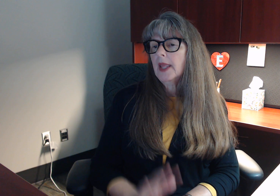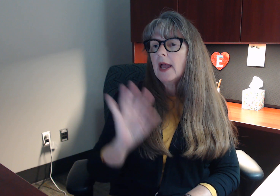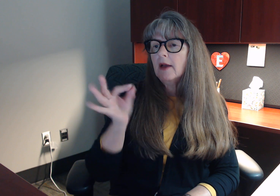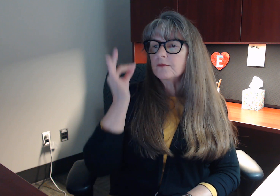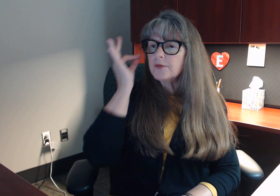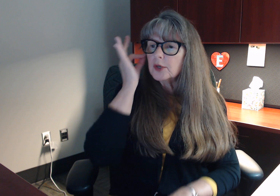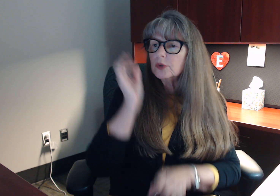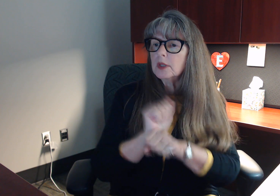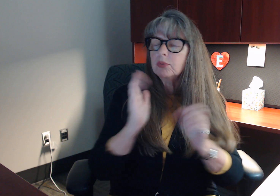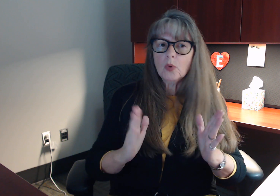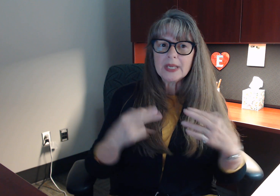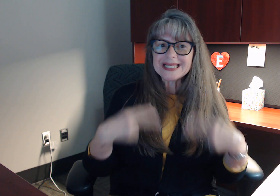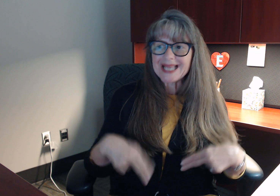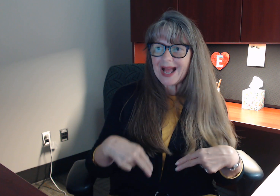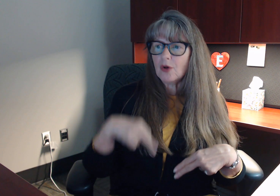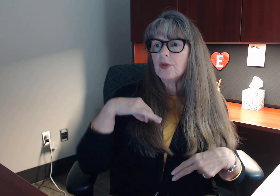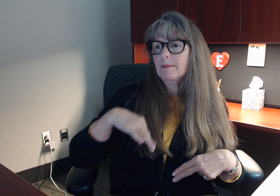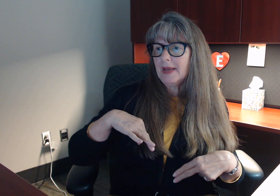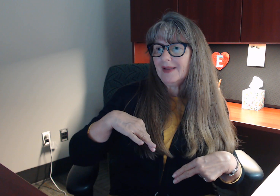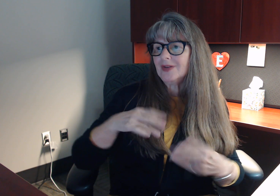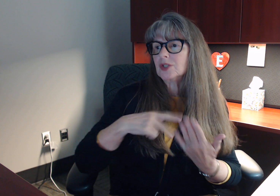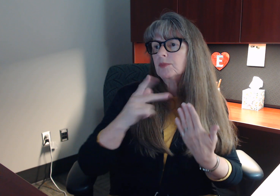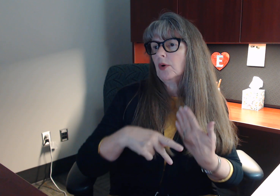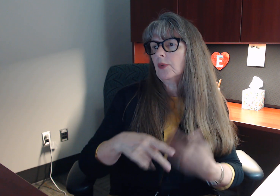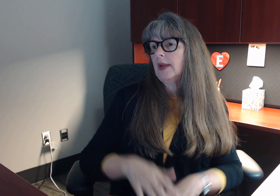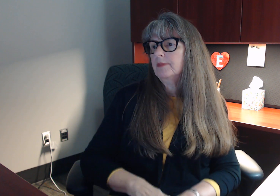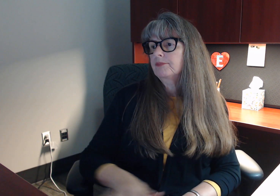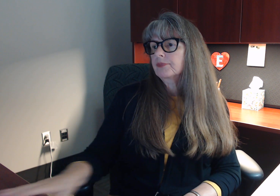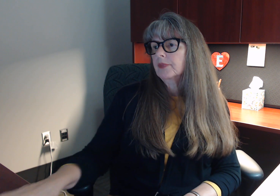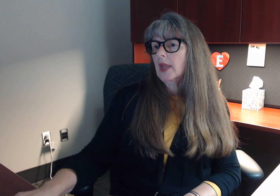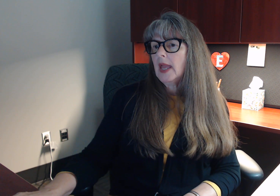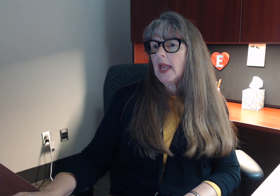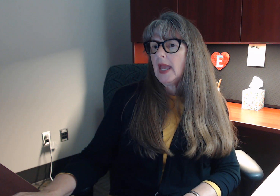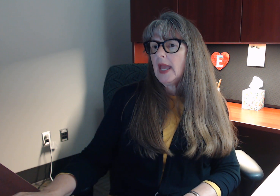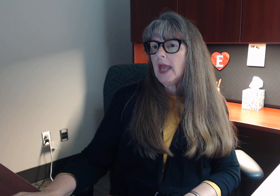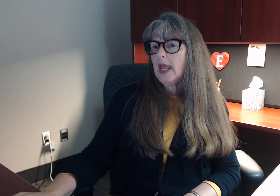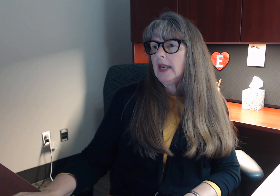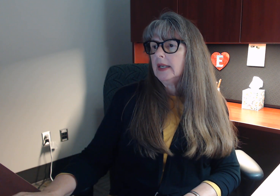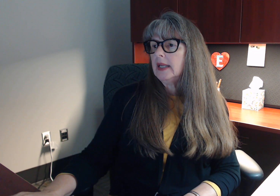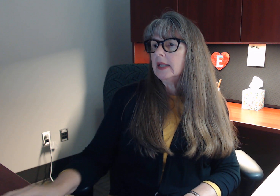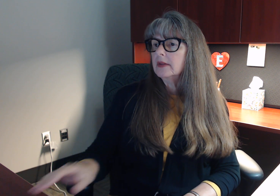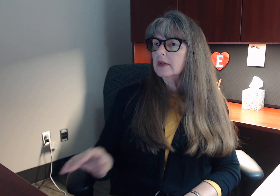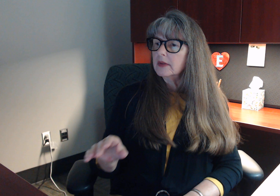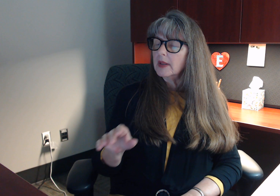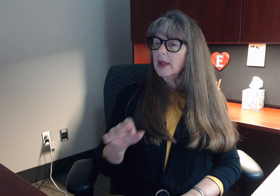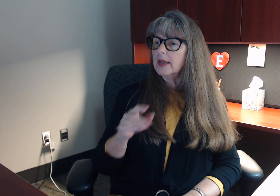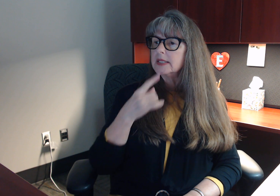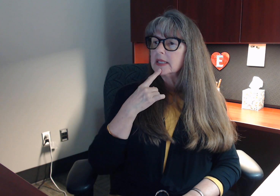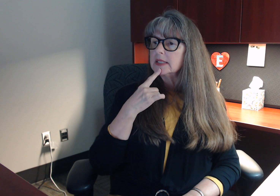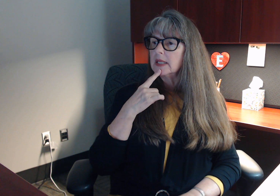a federal employees health benefits program, and it says that it